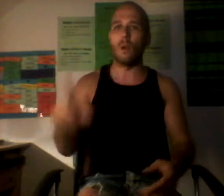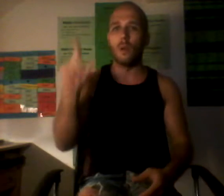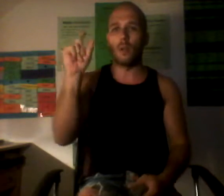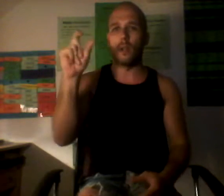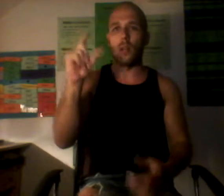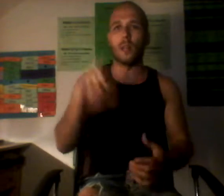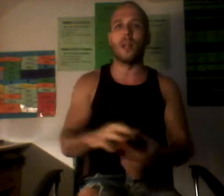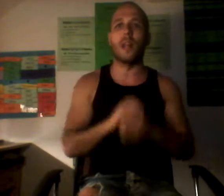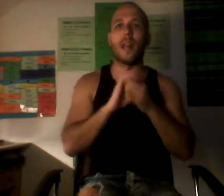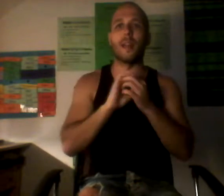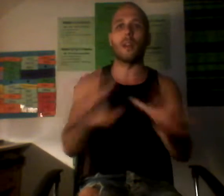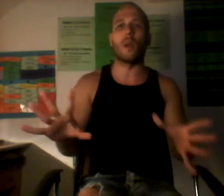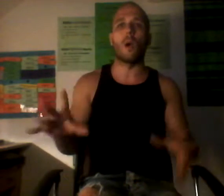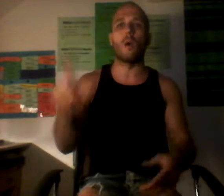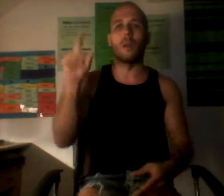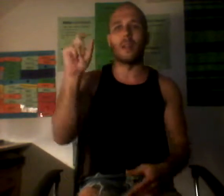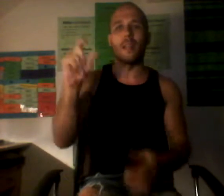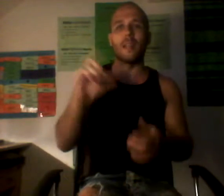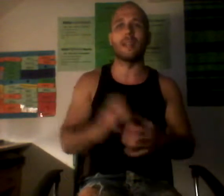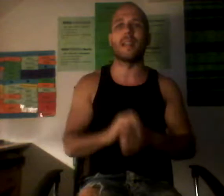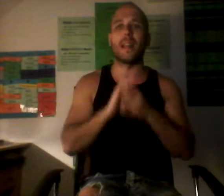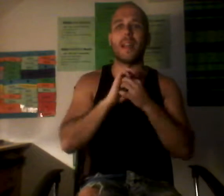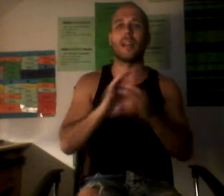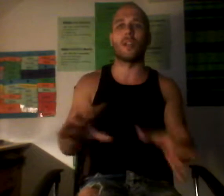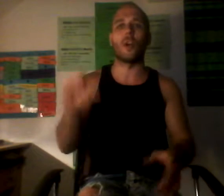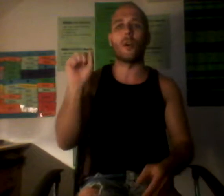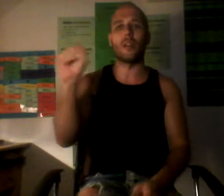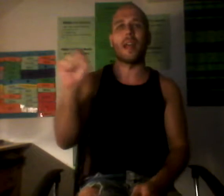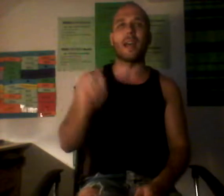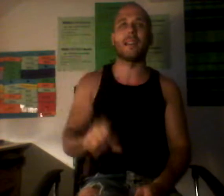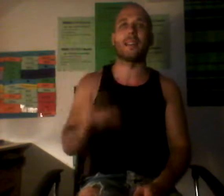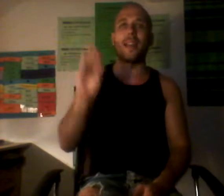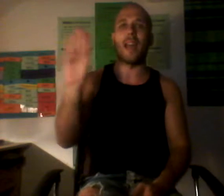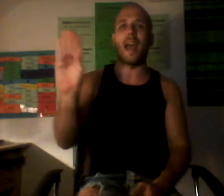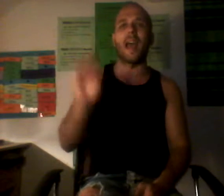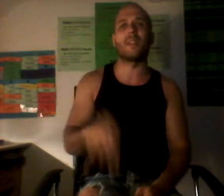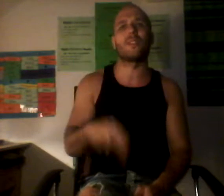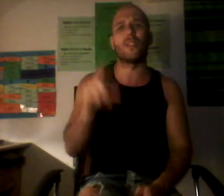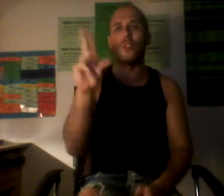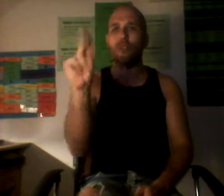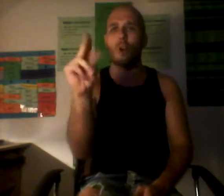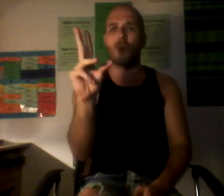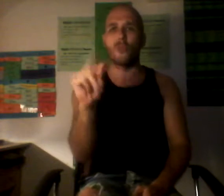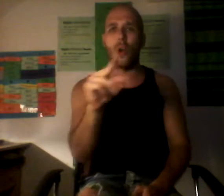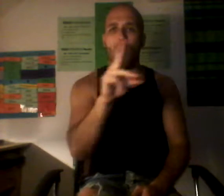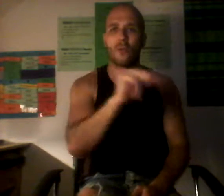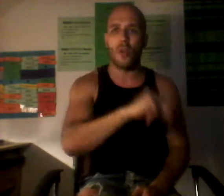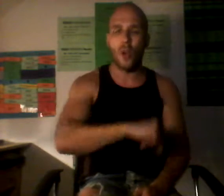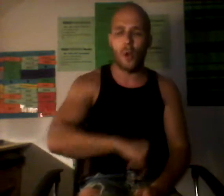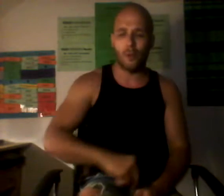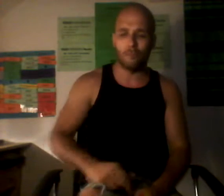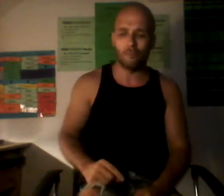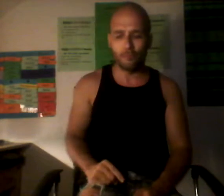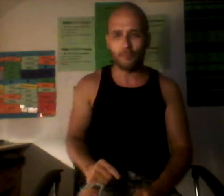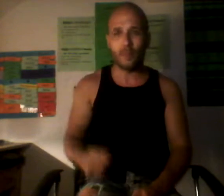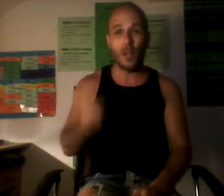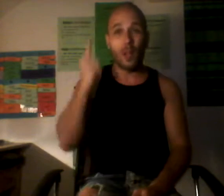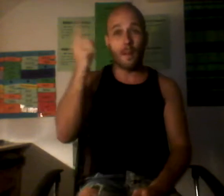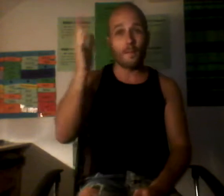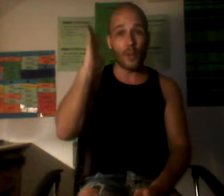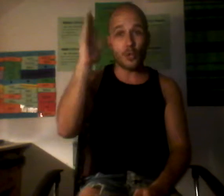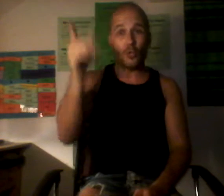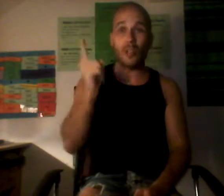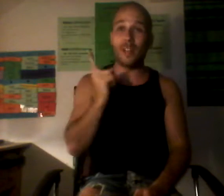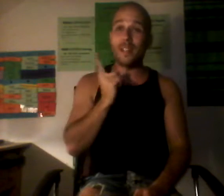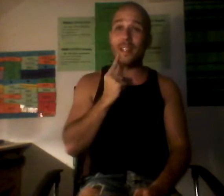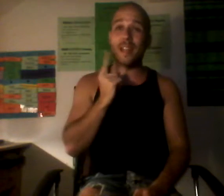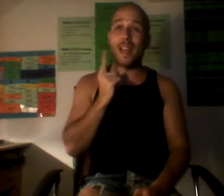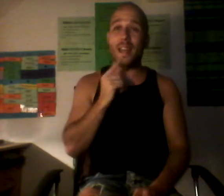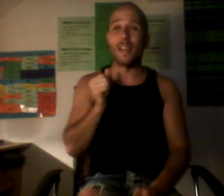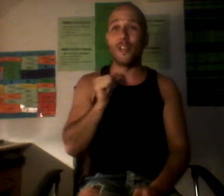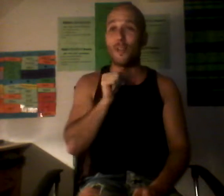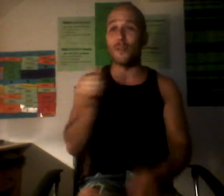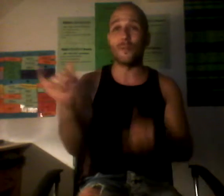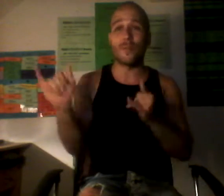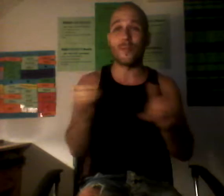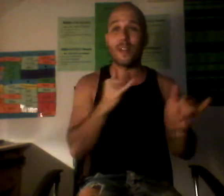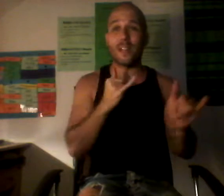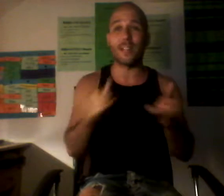you need to let it go, need to let it go. Now to the out, to the no, no, no. First you're gonna say you ain't running